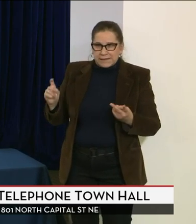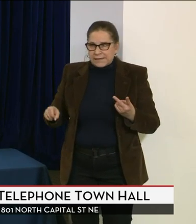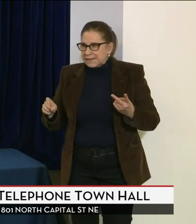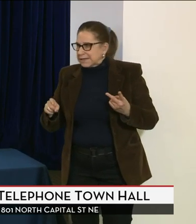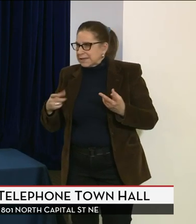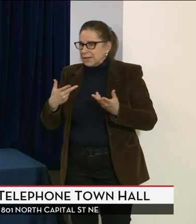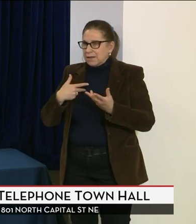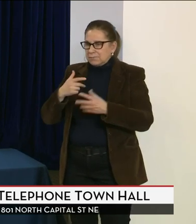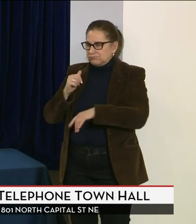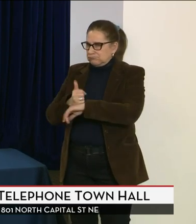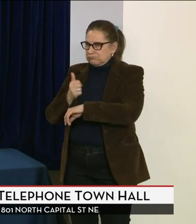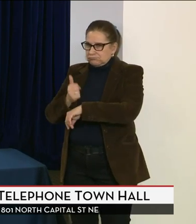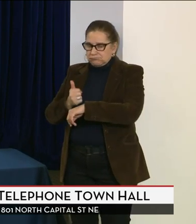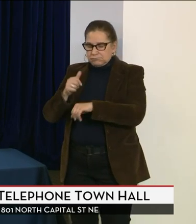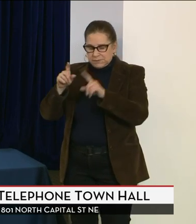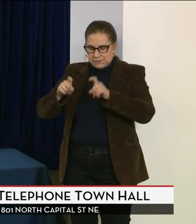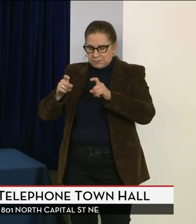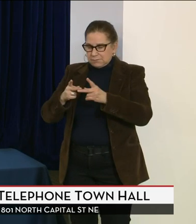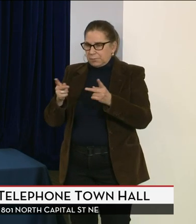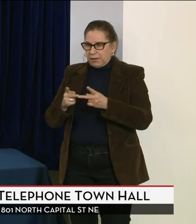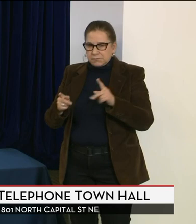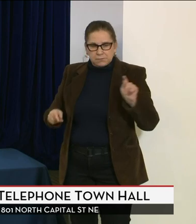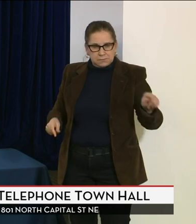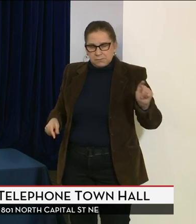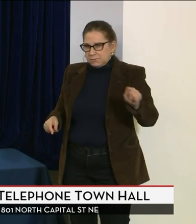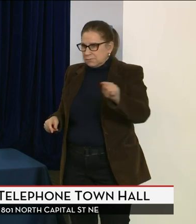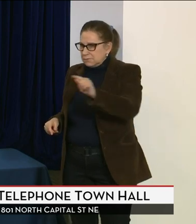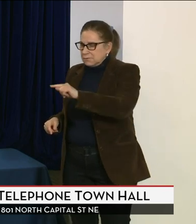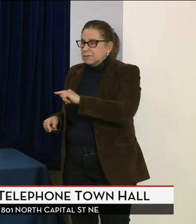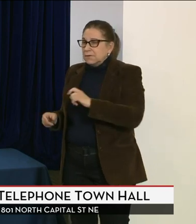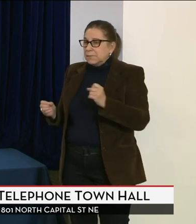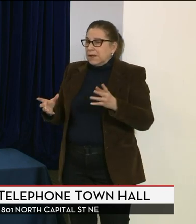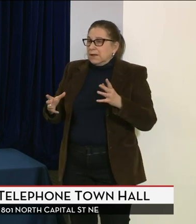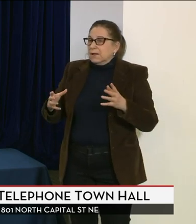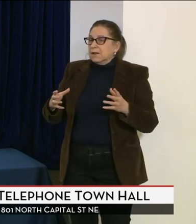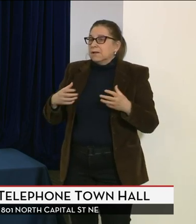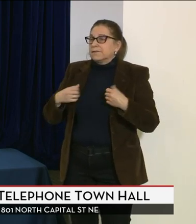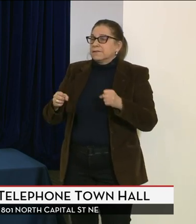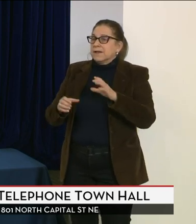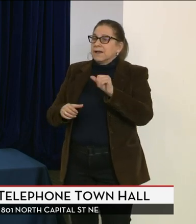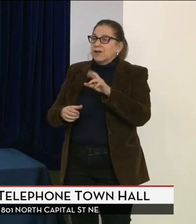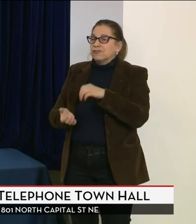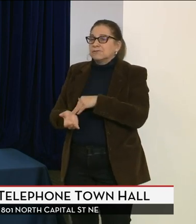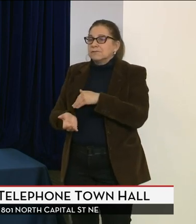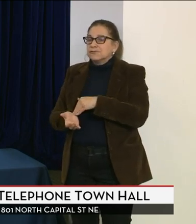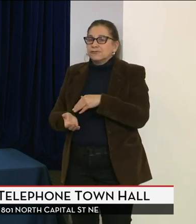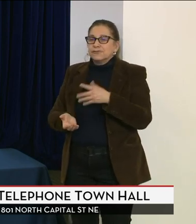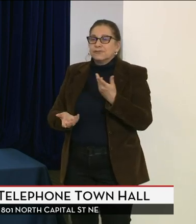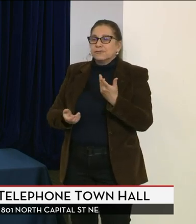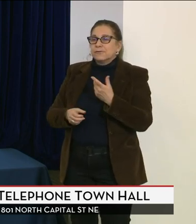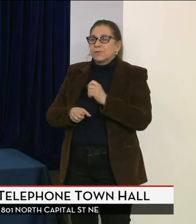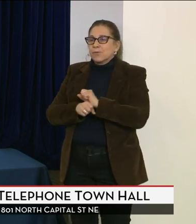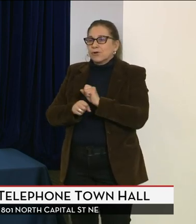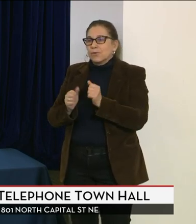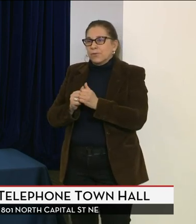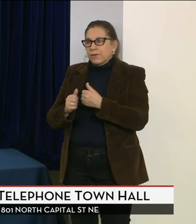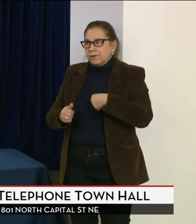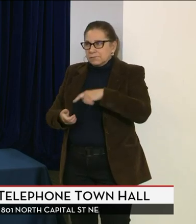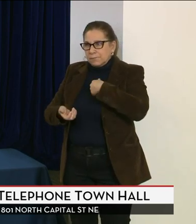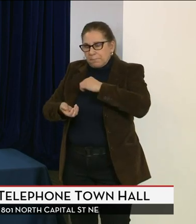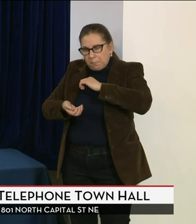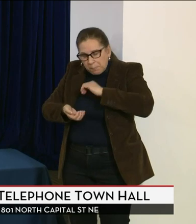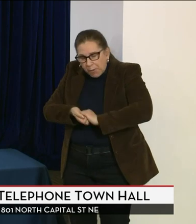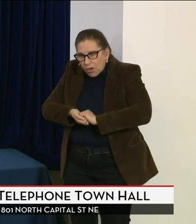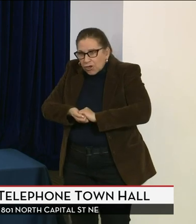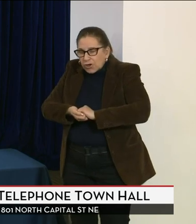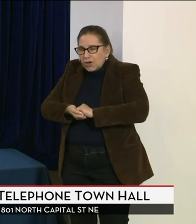so. Many of our healthcare providers are working with us collaboratively, and we've hosted a number of town halls